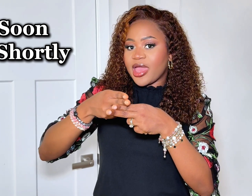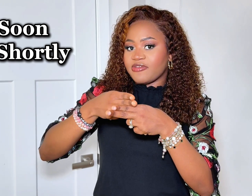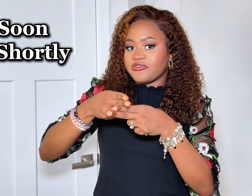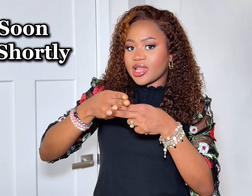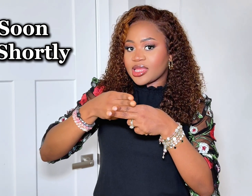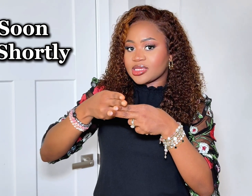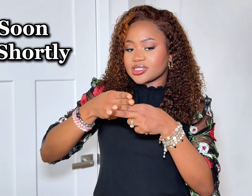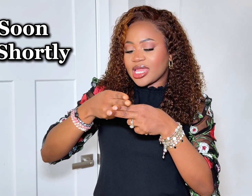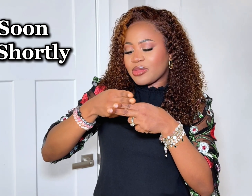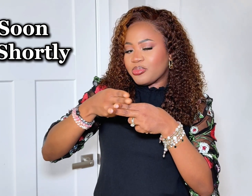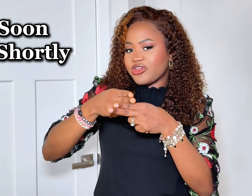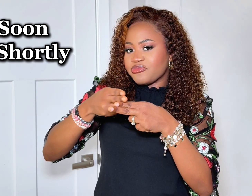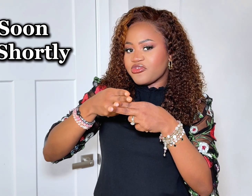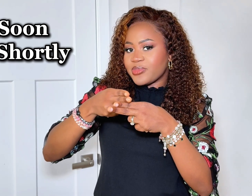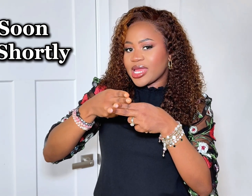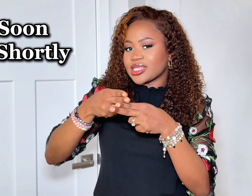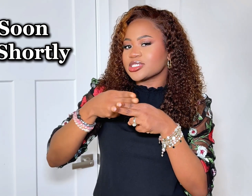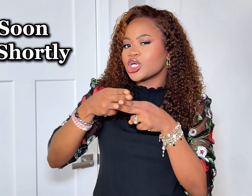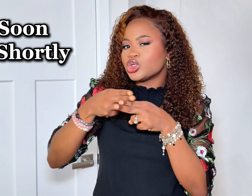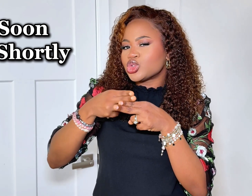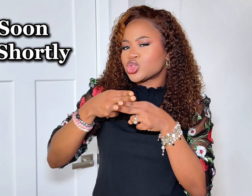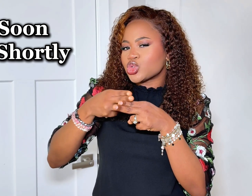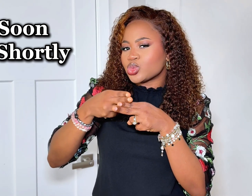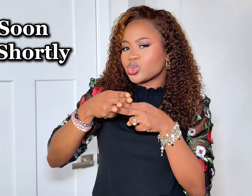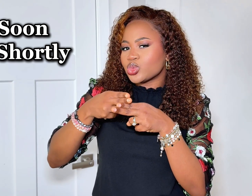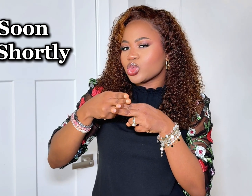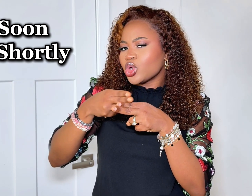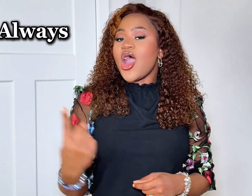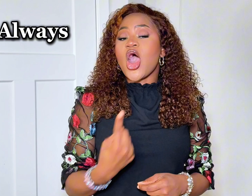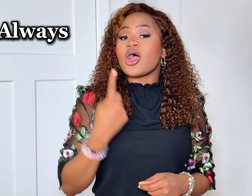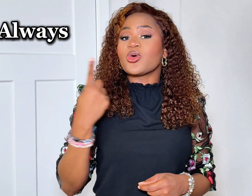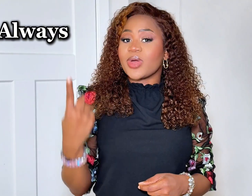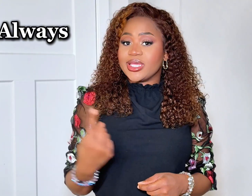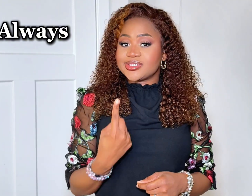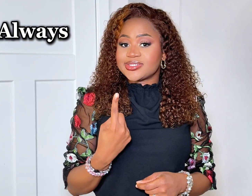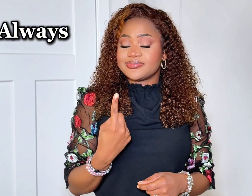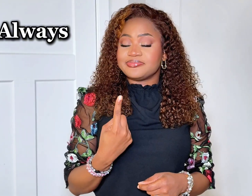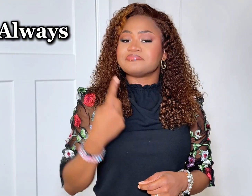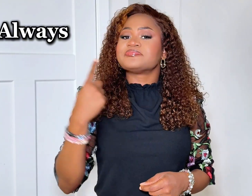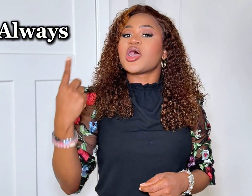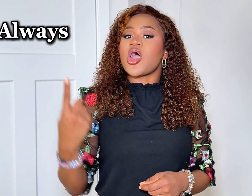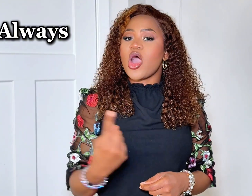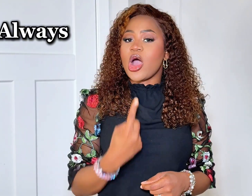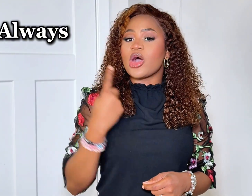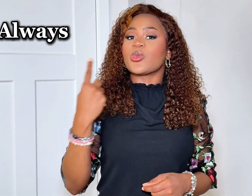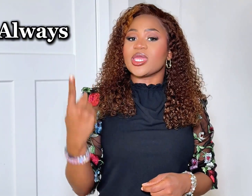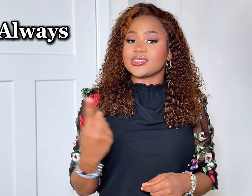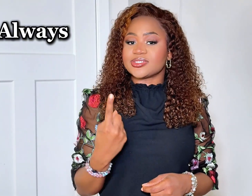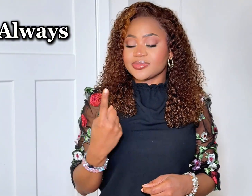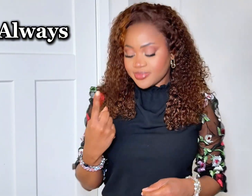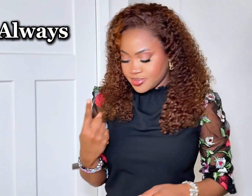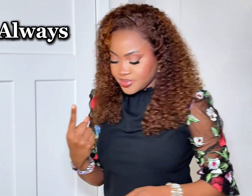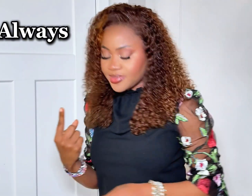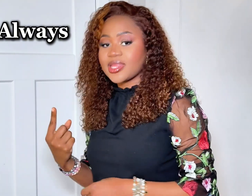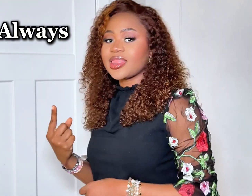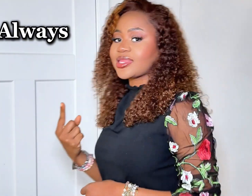and forth like this. Like a brief movement like this. Soon. Always. Always. Like